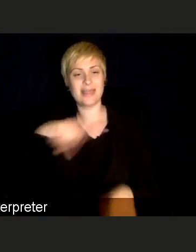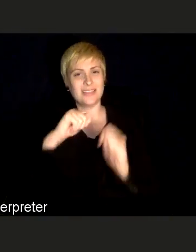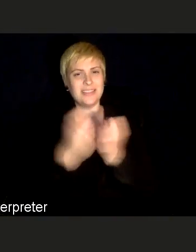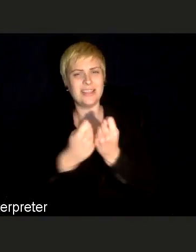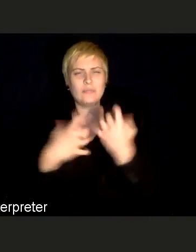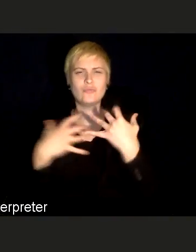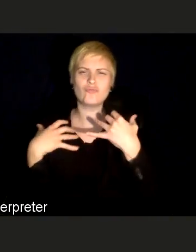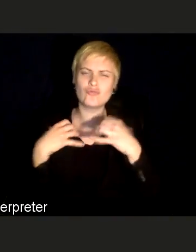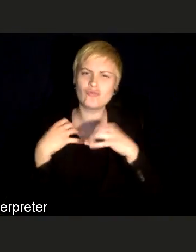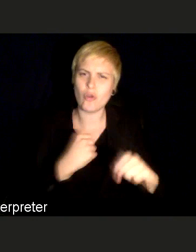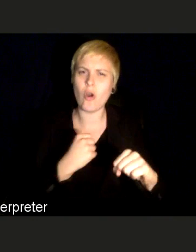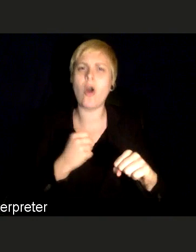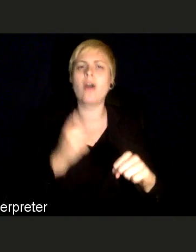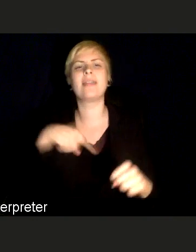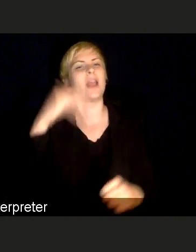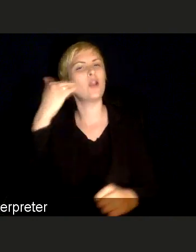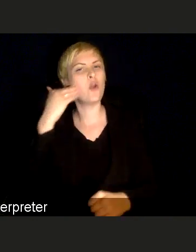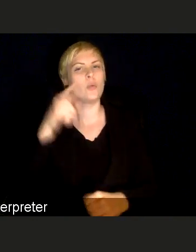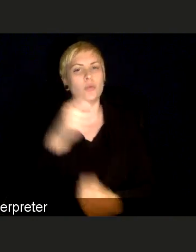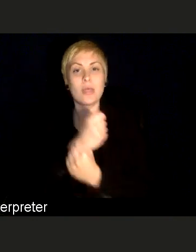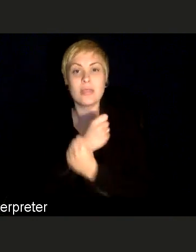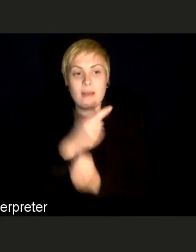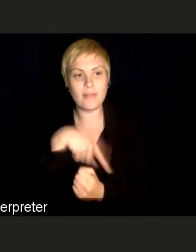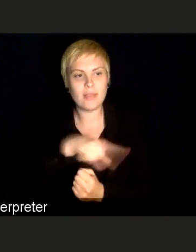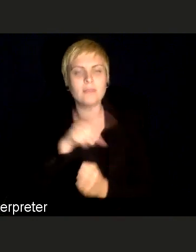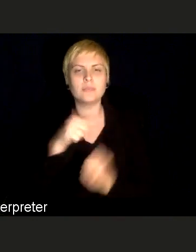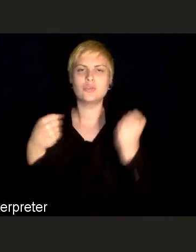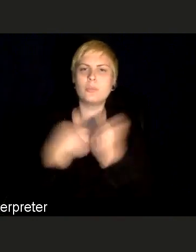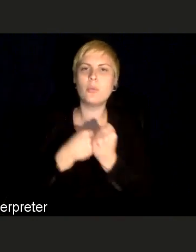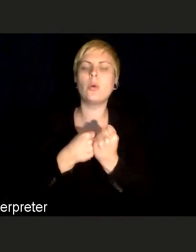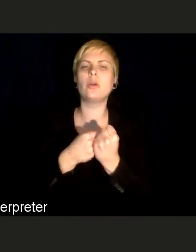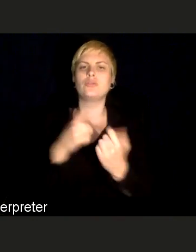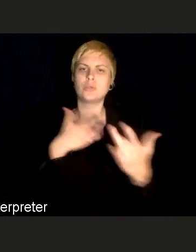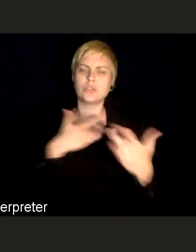love, your support, your concern,